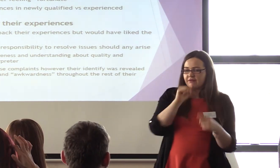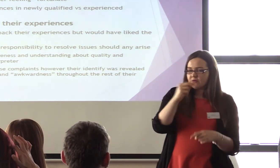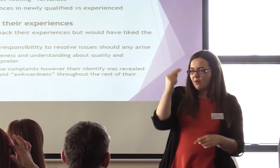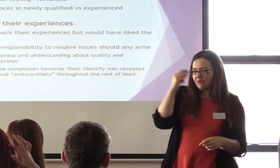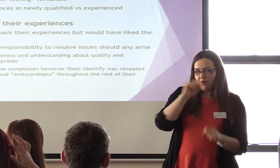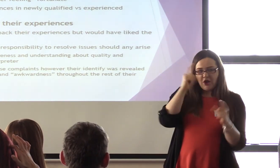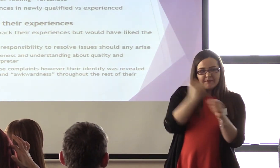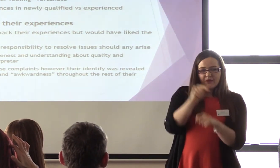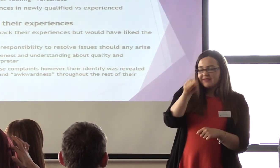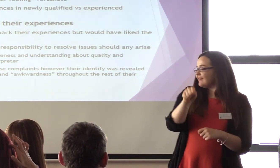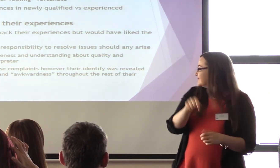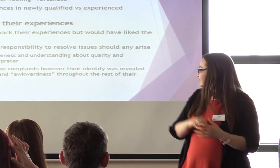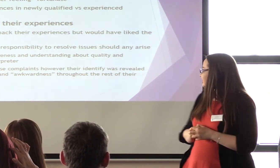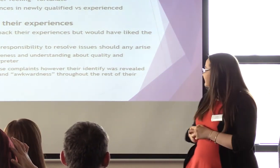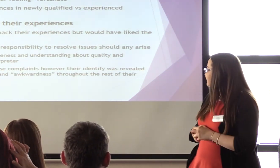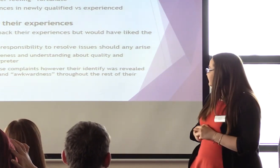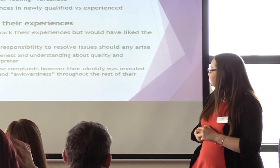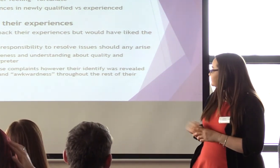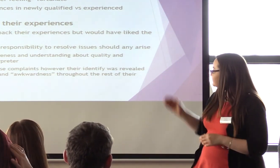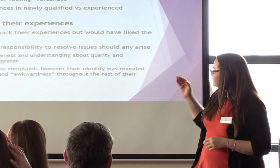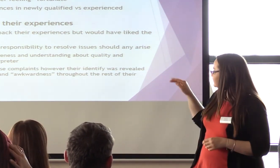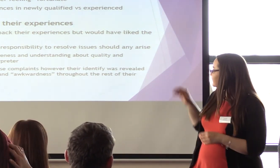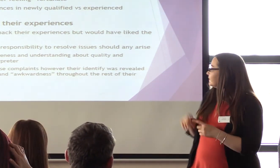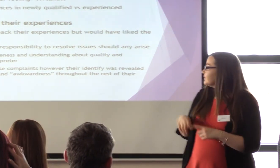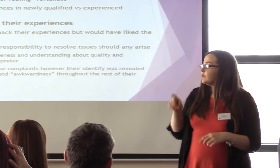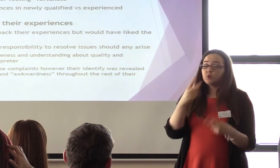I don't think that the disability officers were aware of these issues.